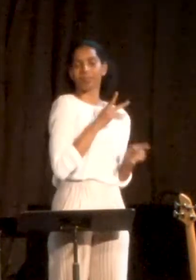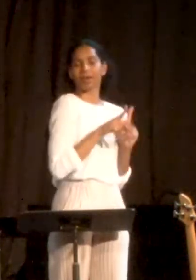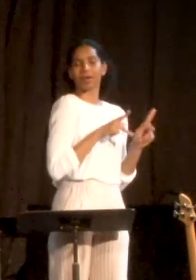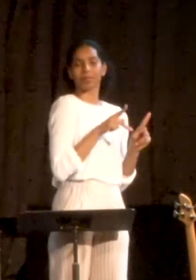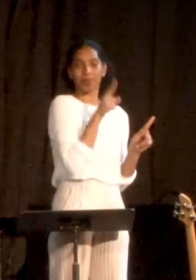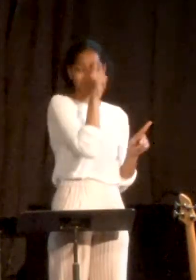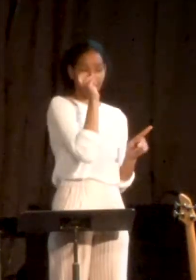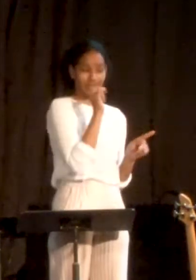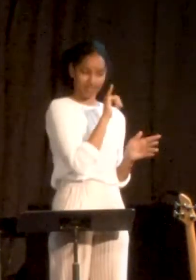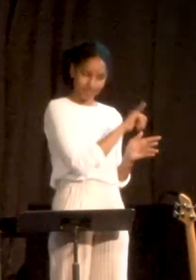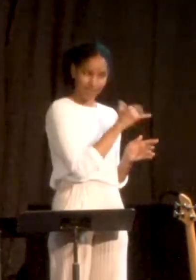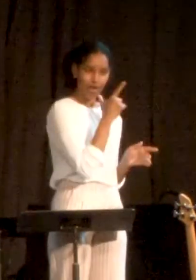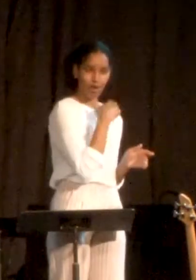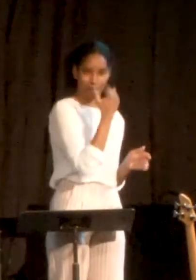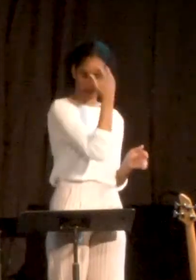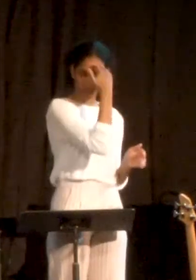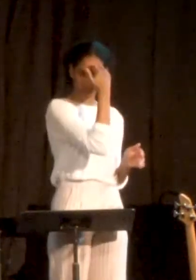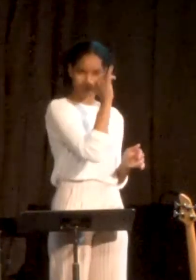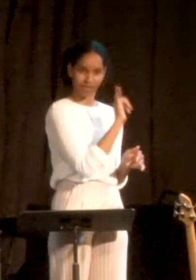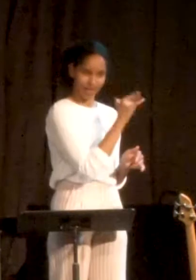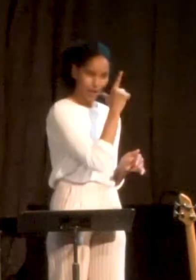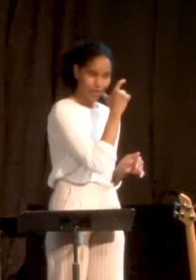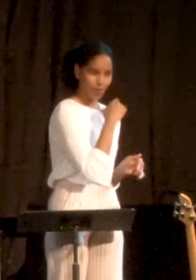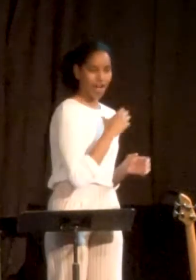who I know.